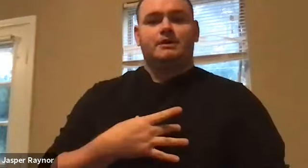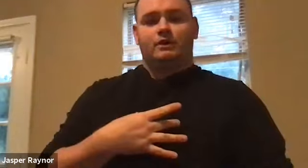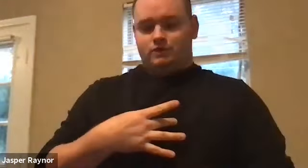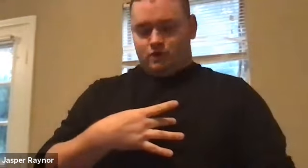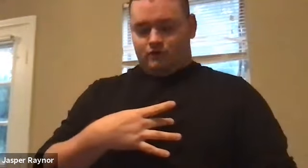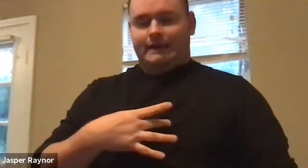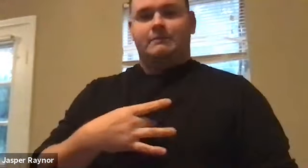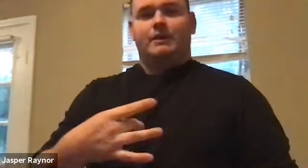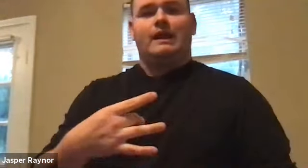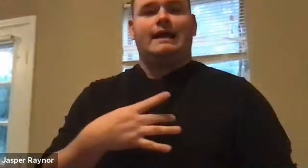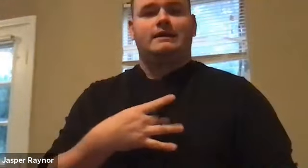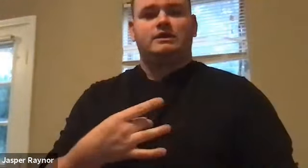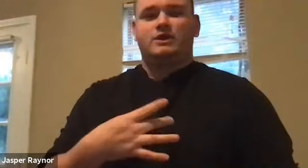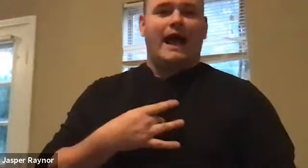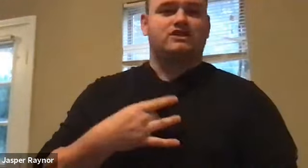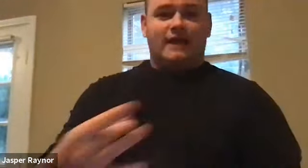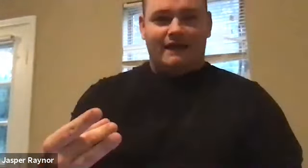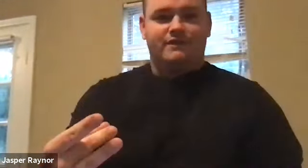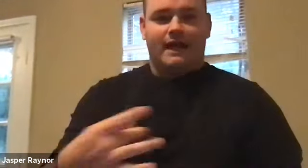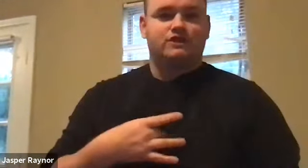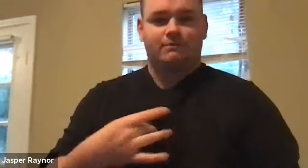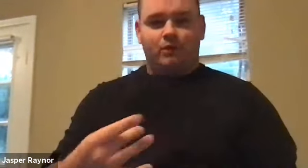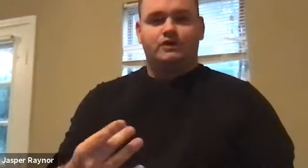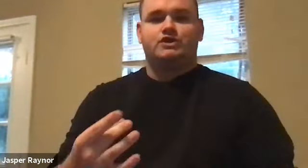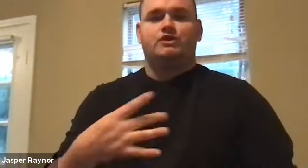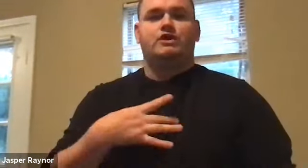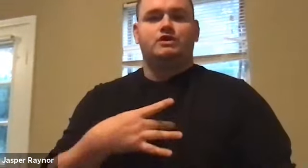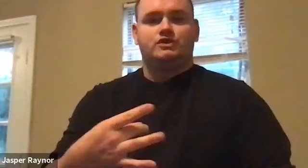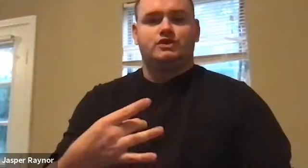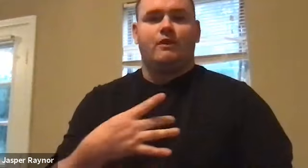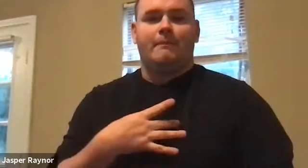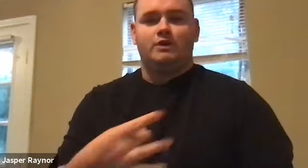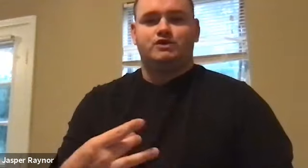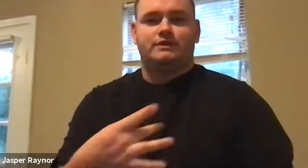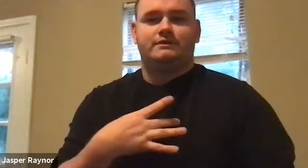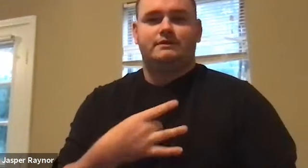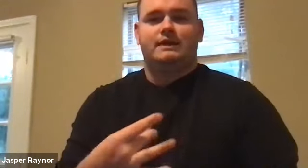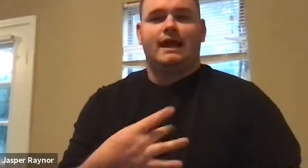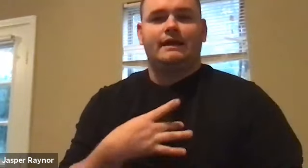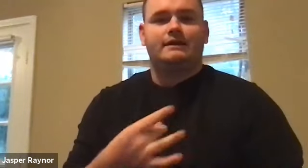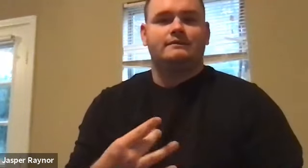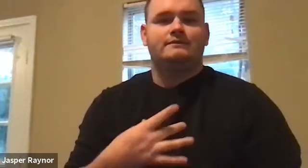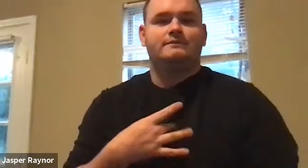you do it right in the middle, like. You don't have to actually pull your shirt. You're just doing that motion, like.